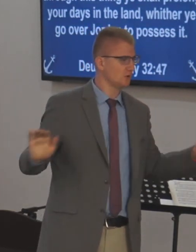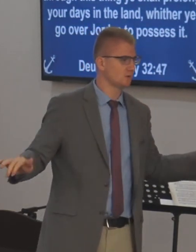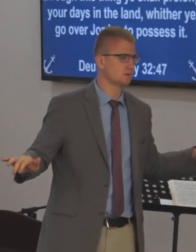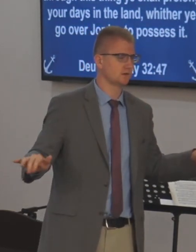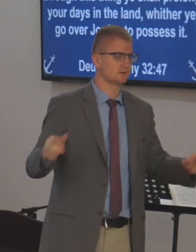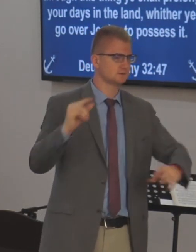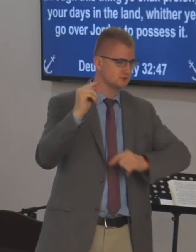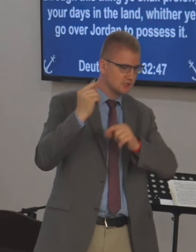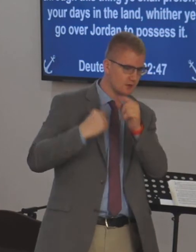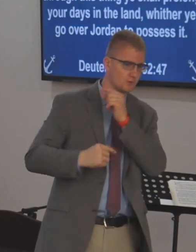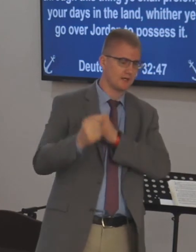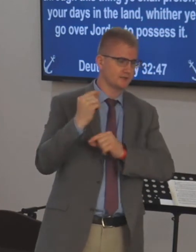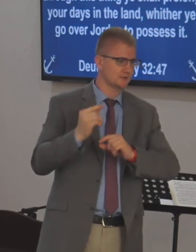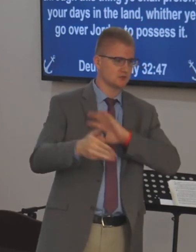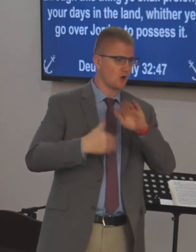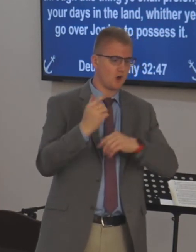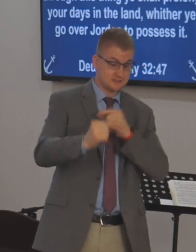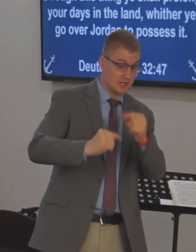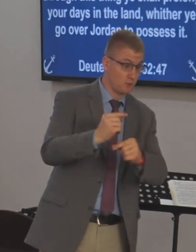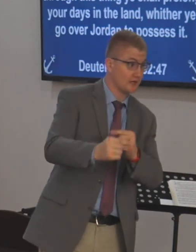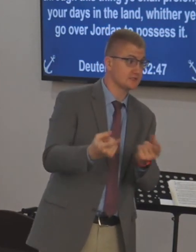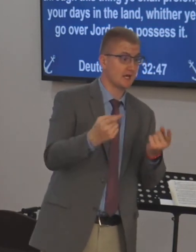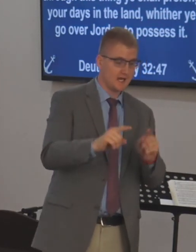And verse 12, and of Benjamin he said,